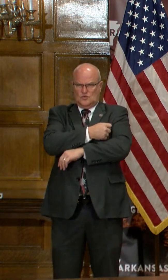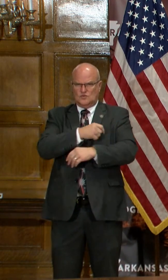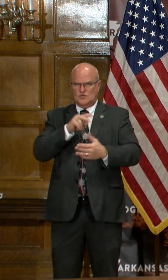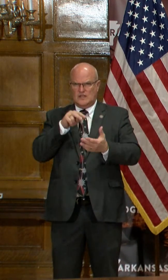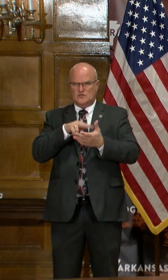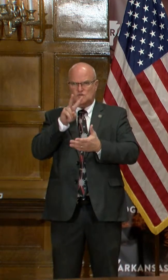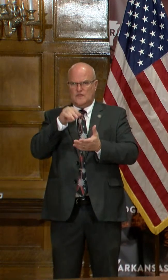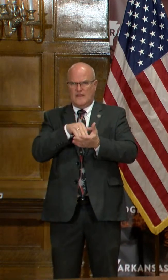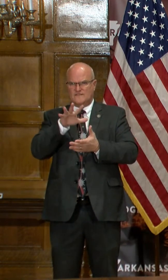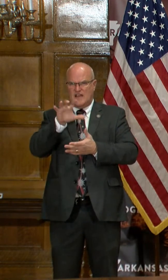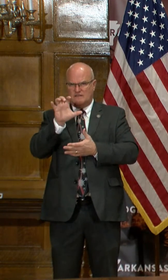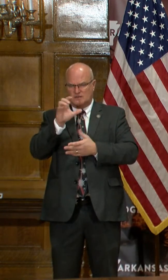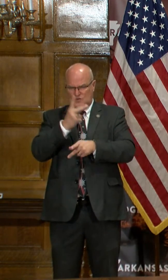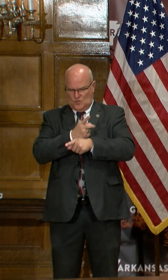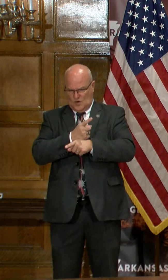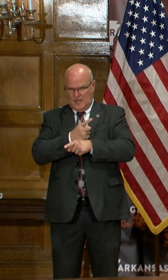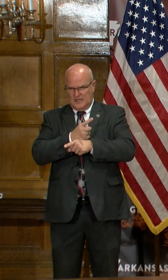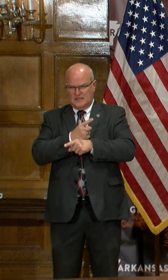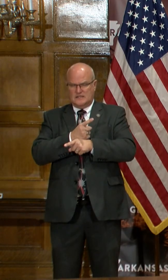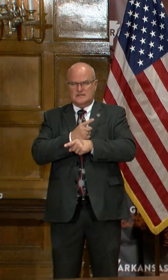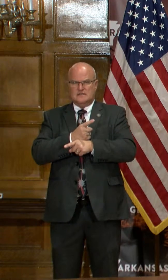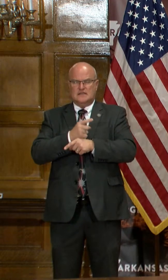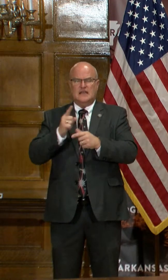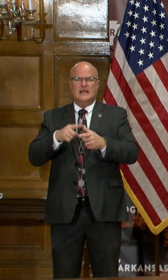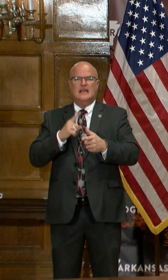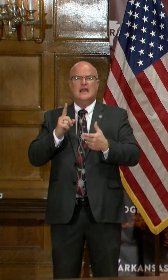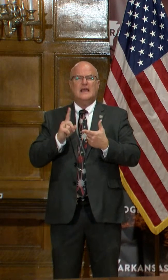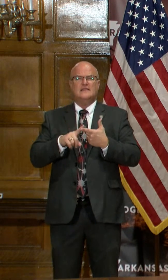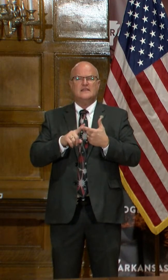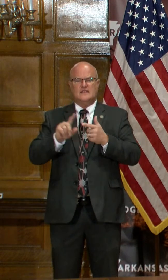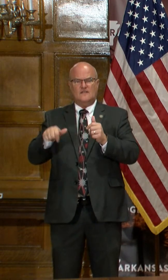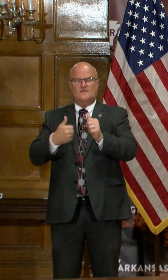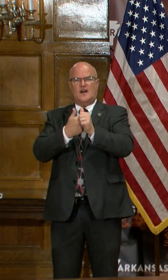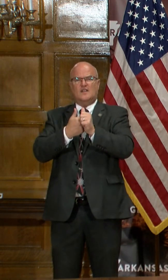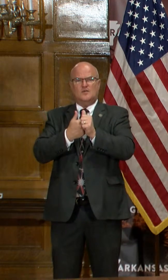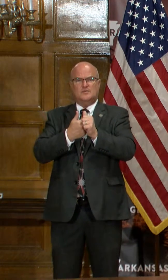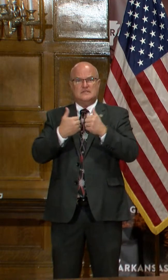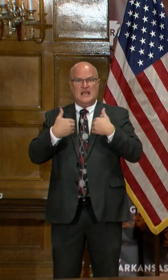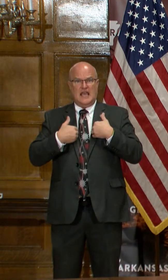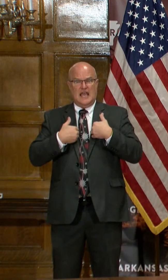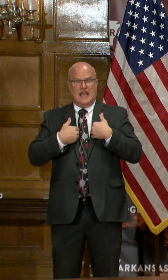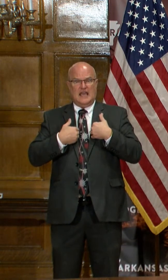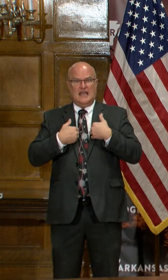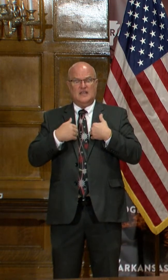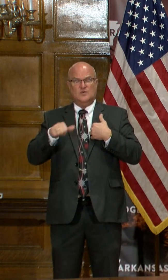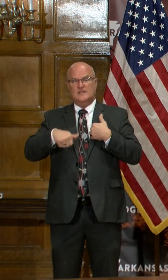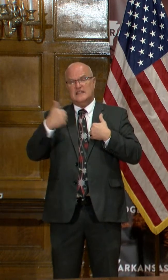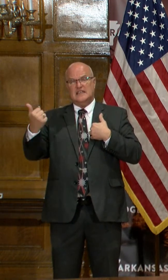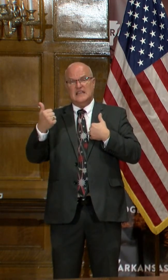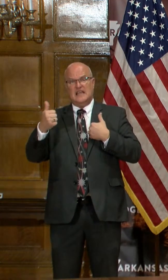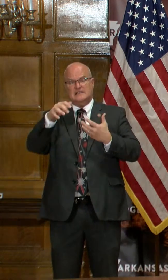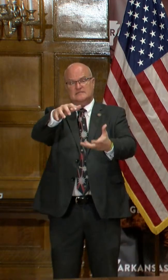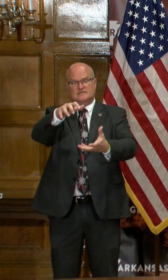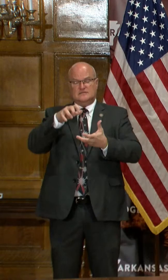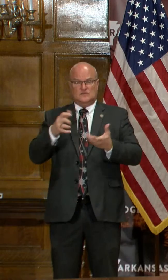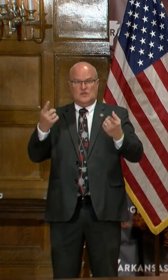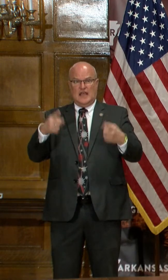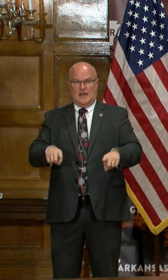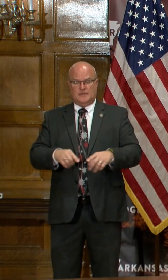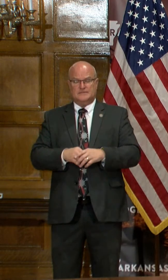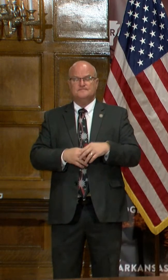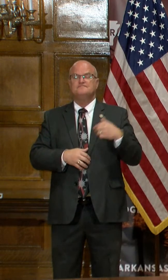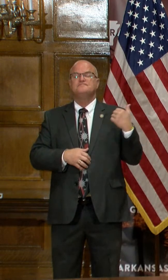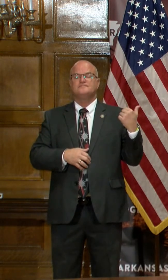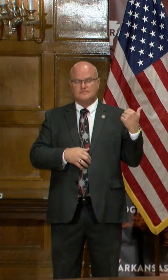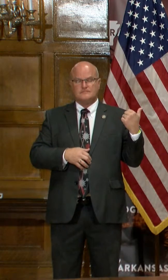12,500 healthcare or other top priority workers? And then the follow-up is, have you had an indication of when the next shipment will be?